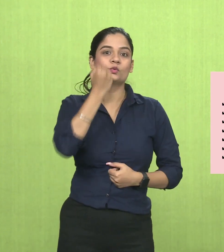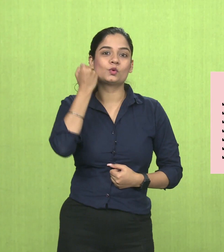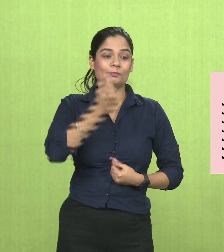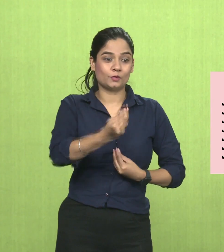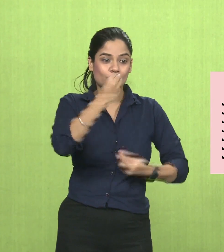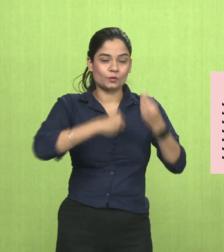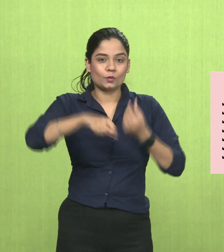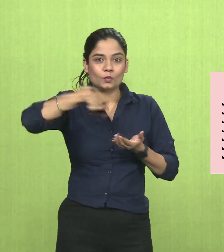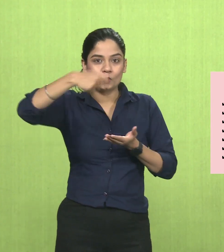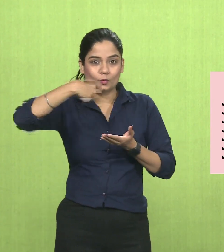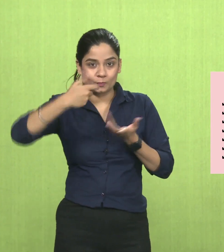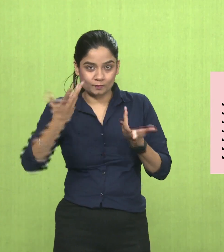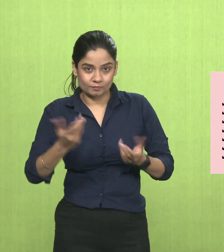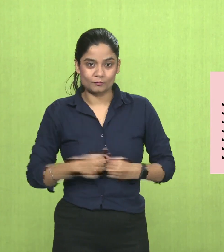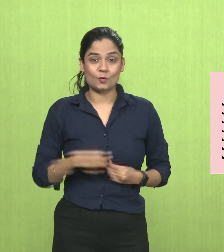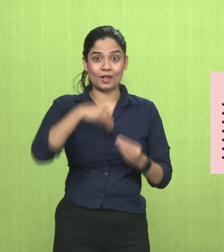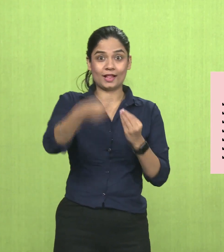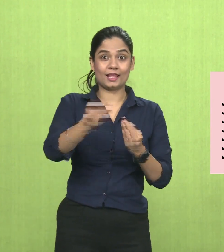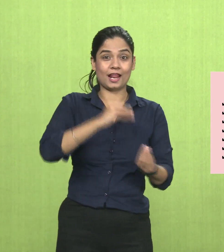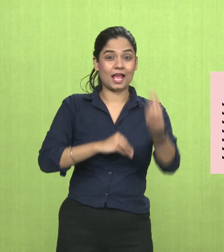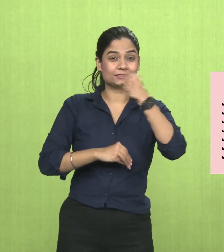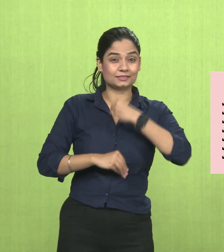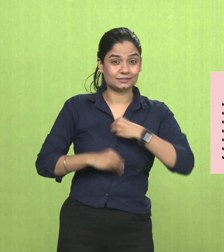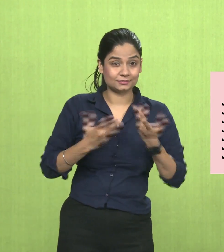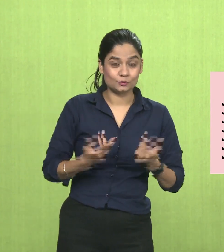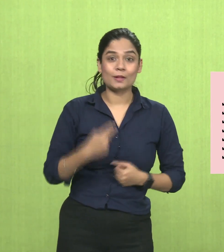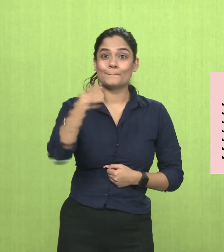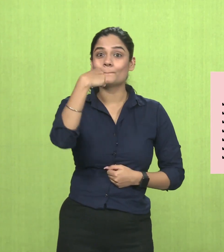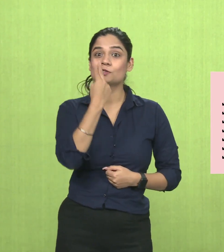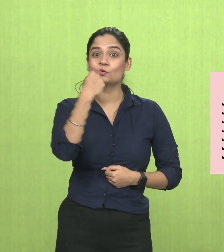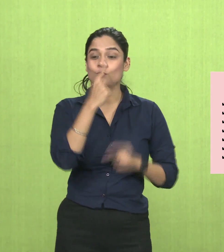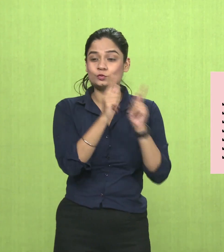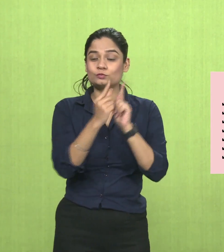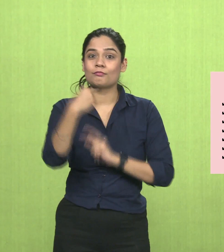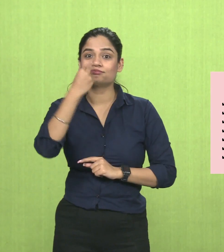Soup is good. Banana, biscuits,